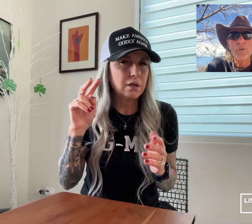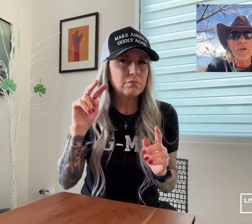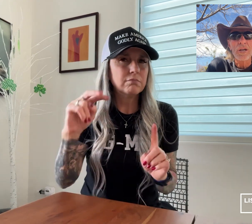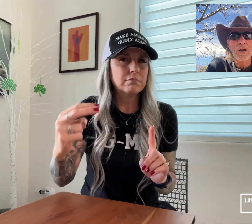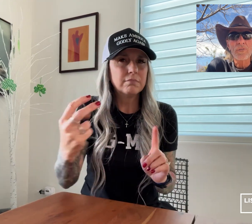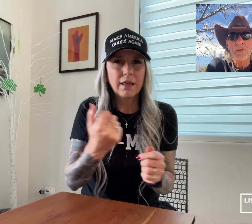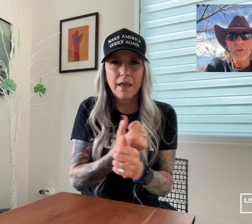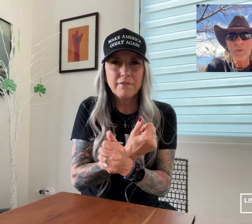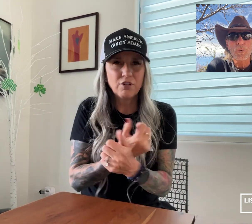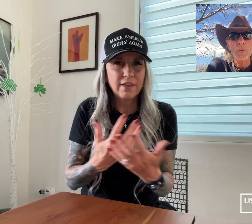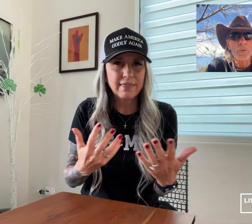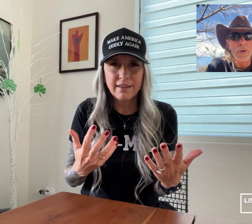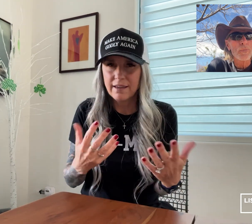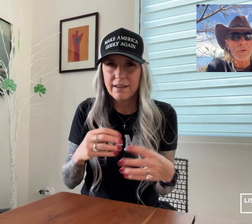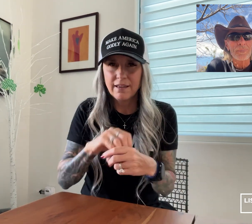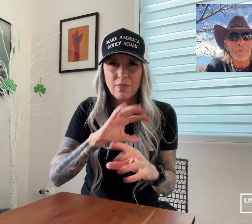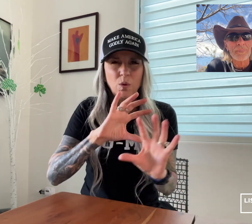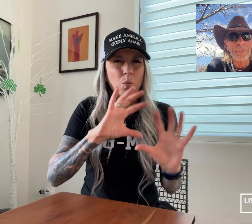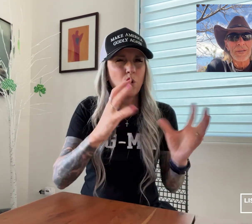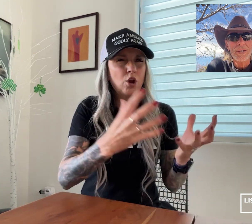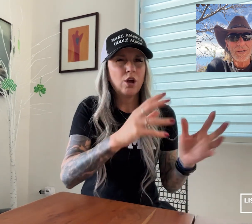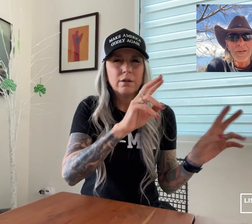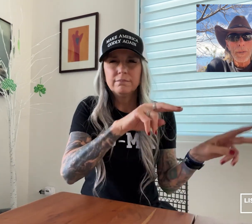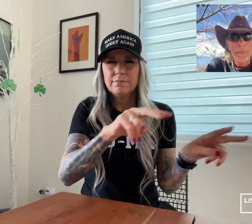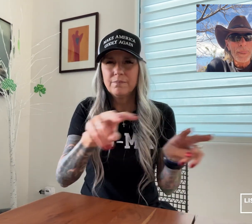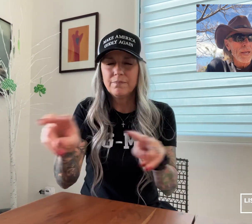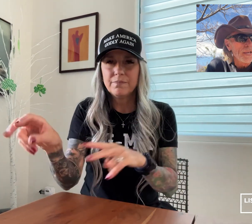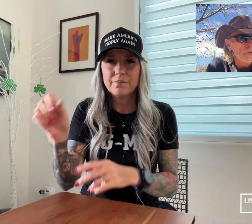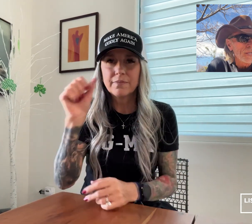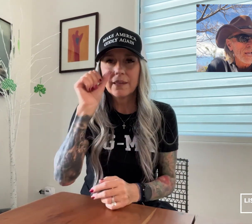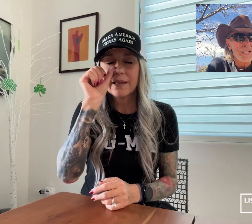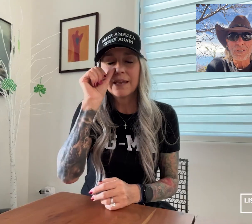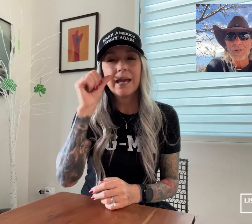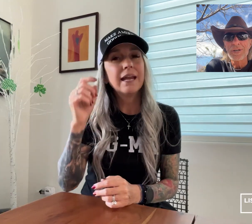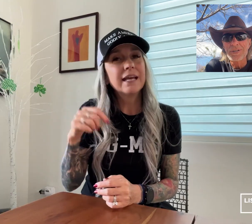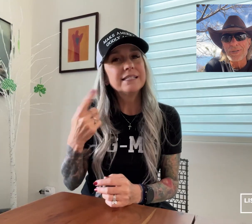at everything in the world around him. And as he does,